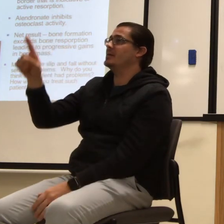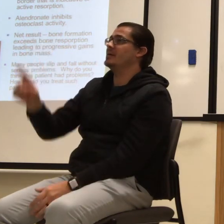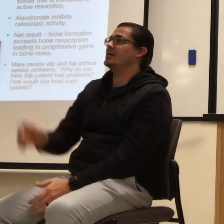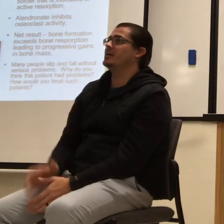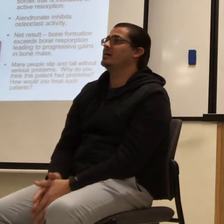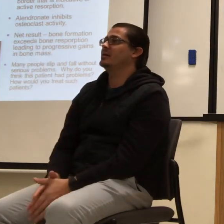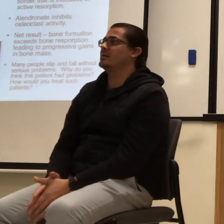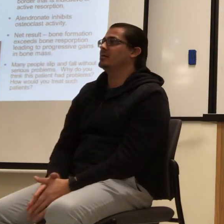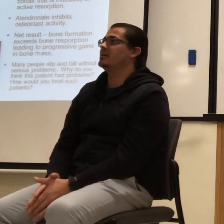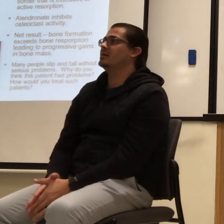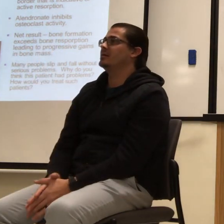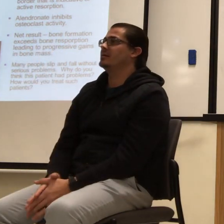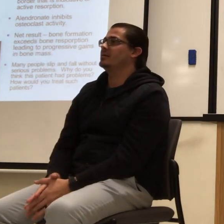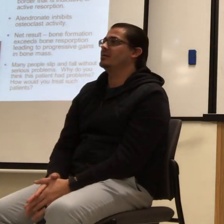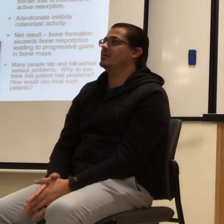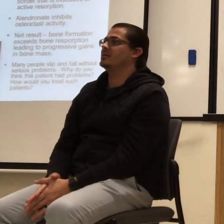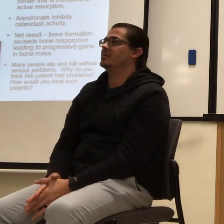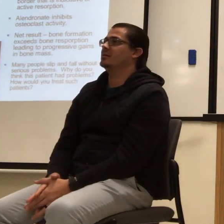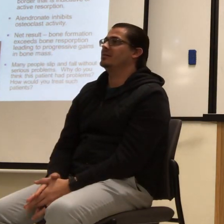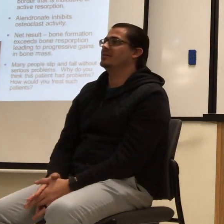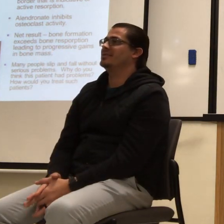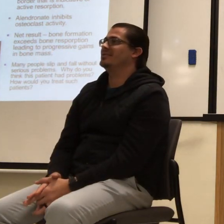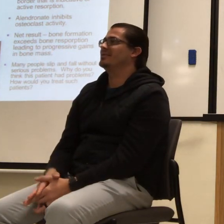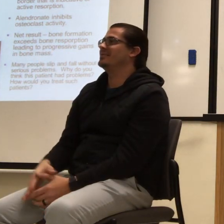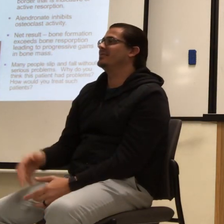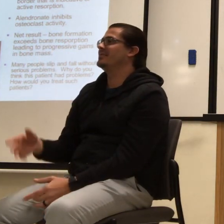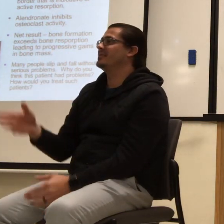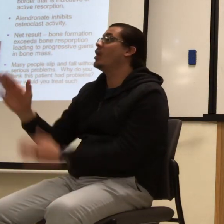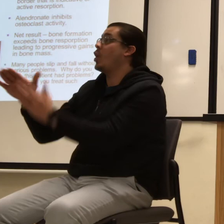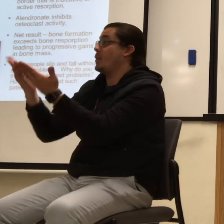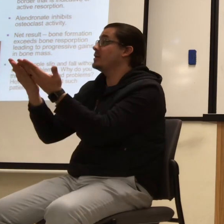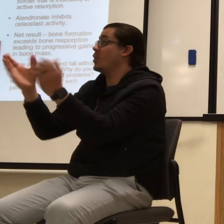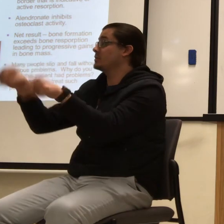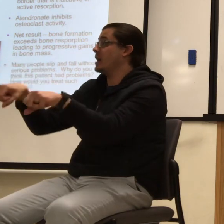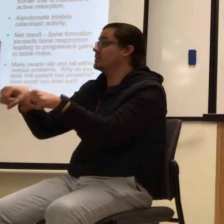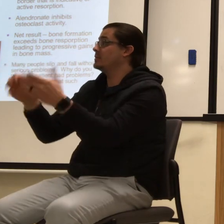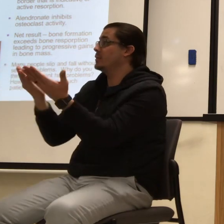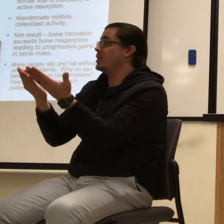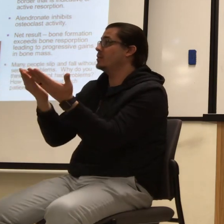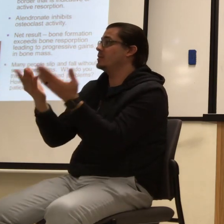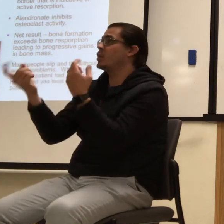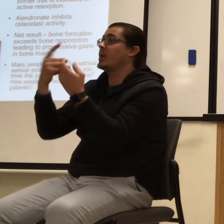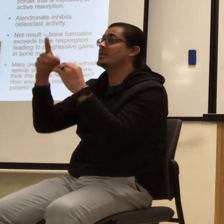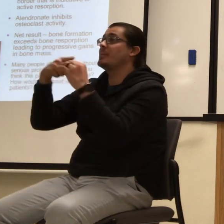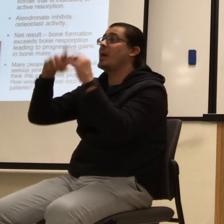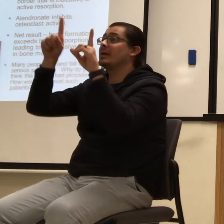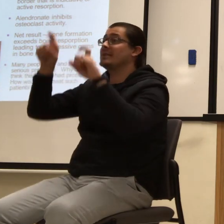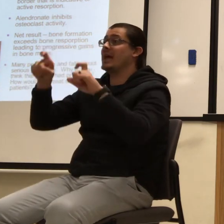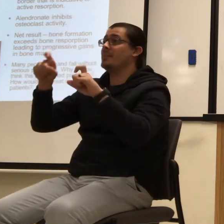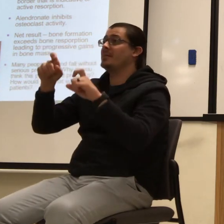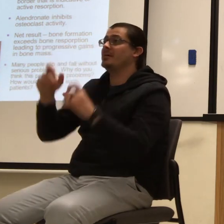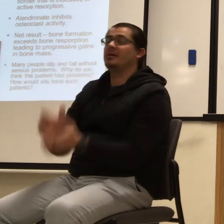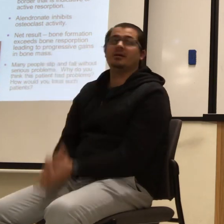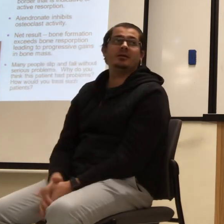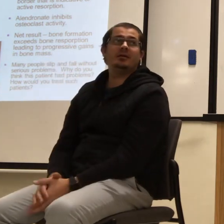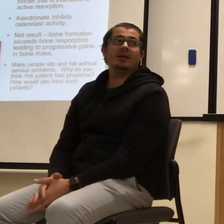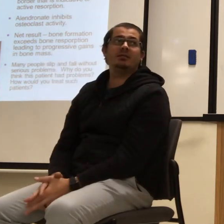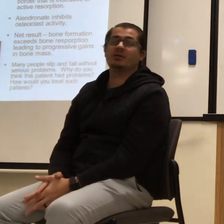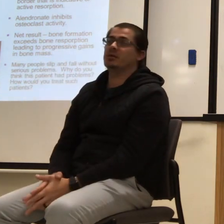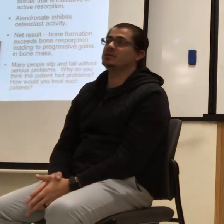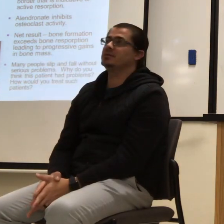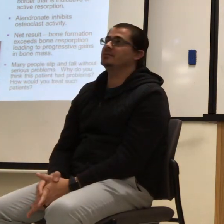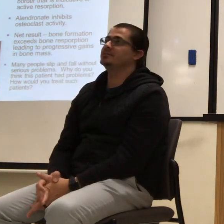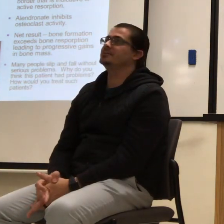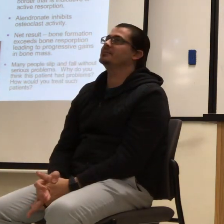you guys do know that. Open notes, right? Yes, open notes. Any other questions on the exam? Because I'm not going to see you after you turn this in.